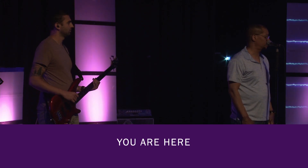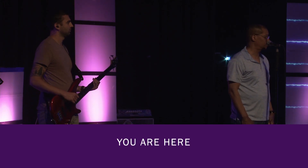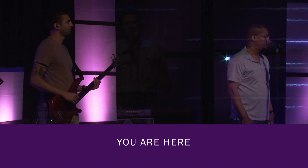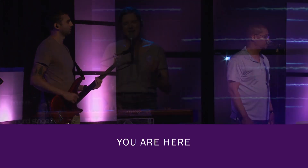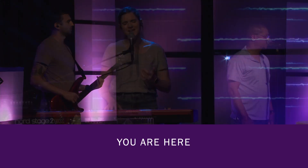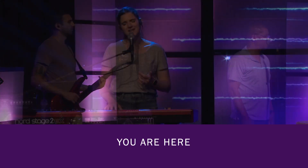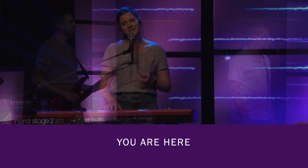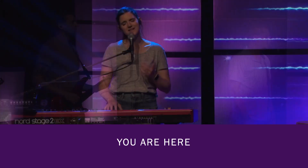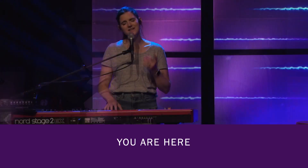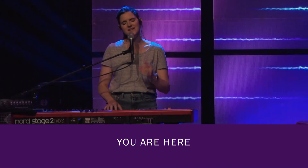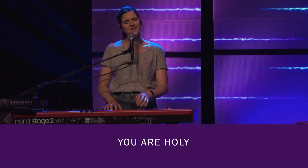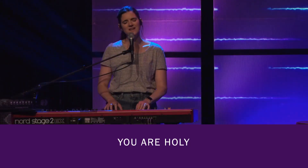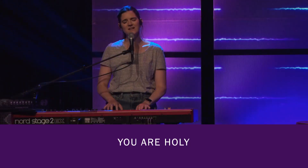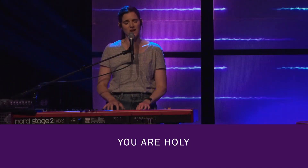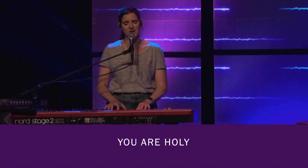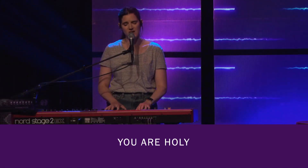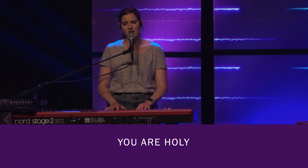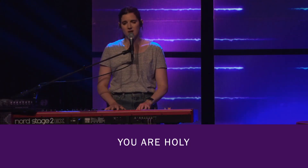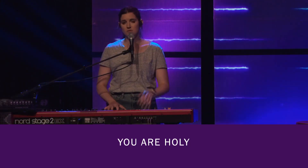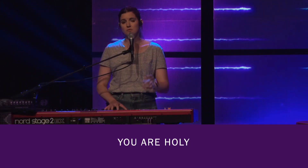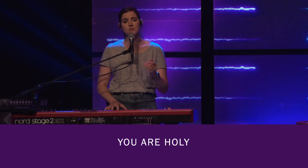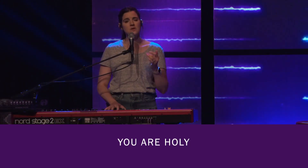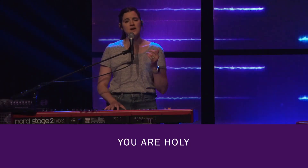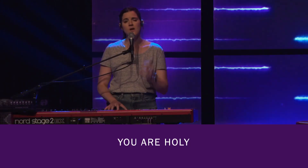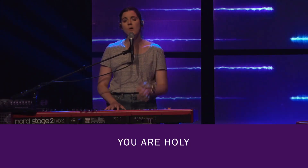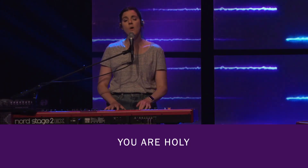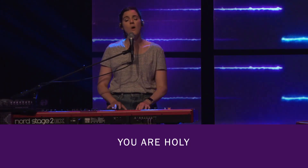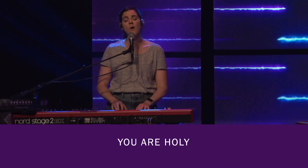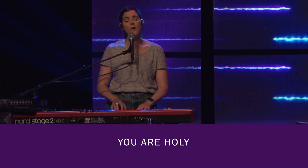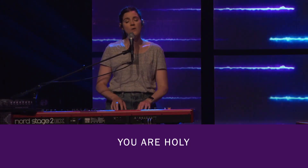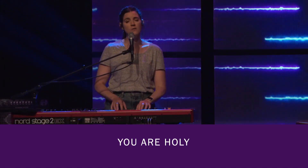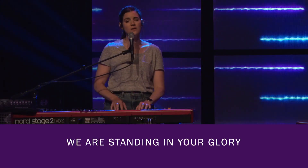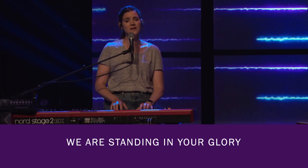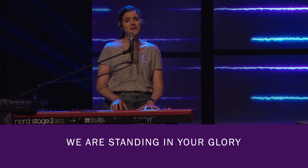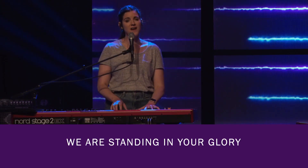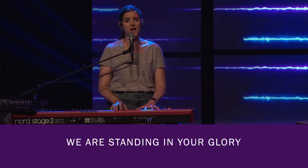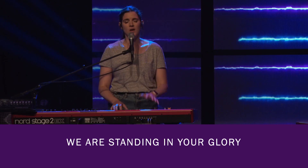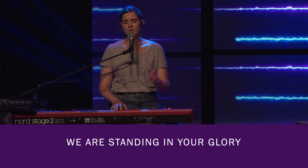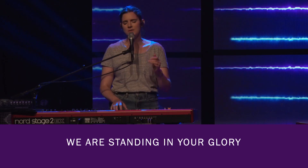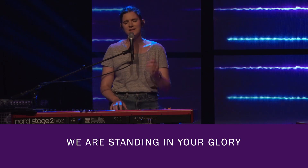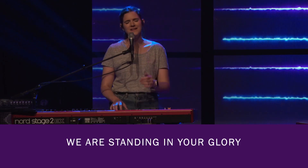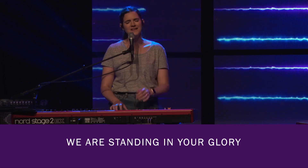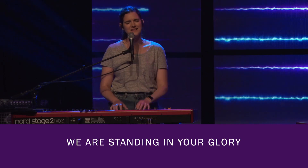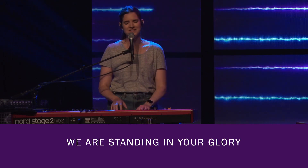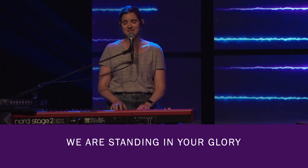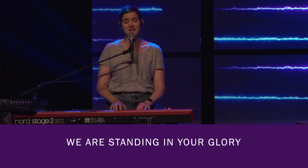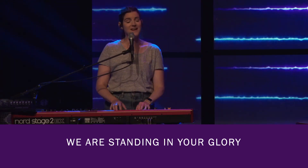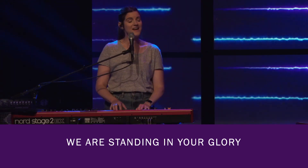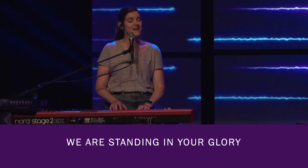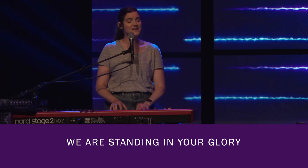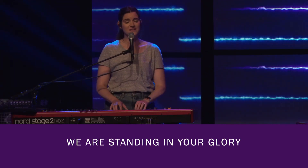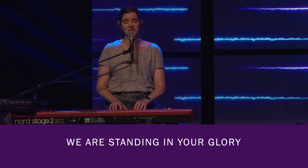us. You are here, you are holy. We are